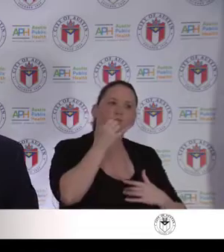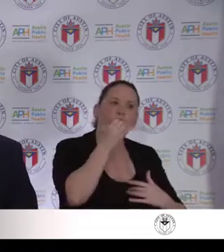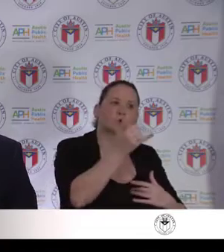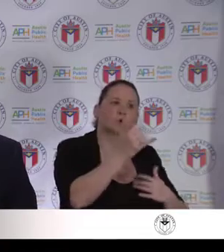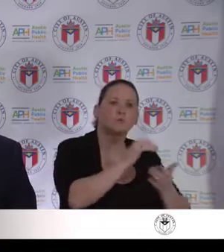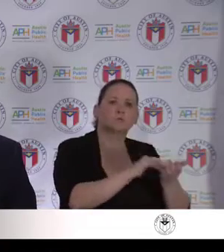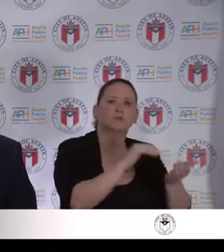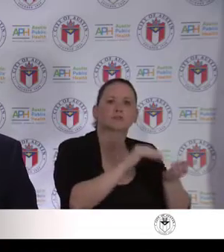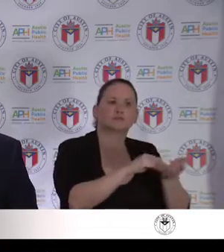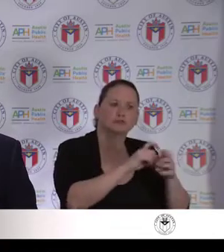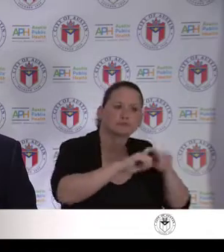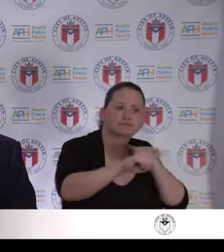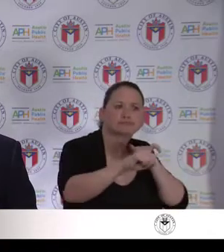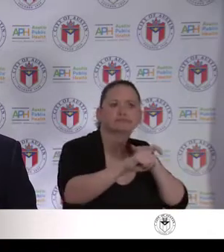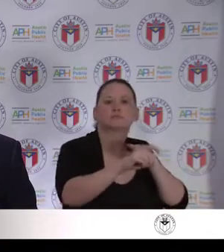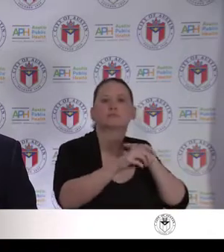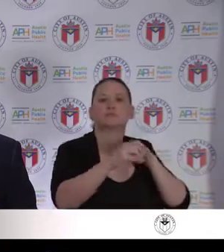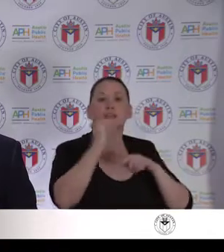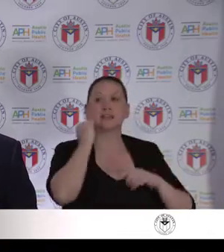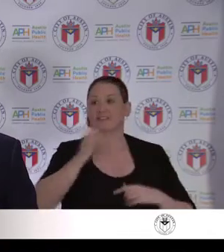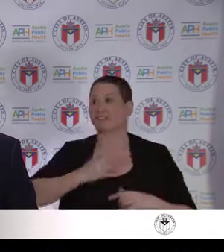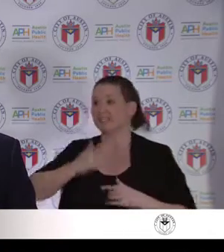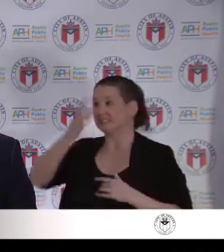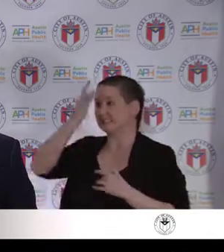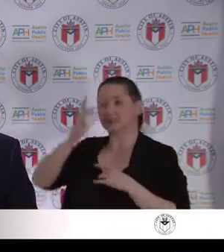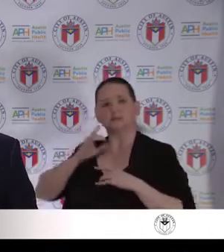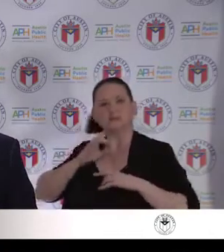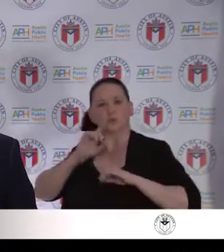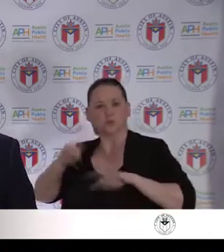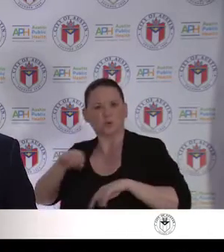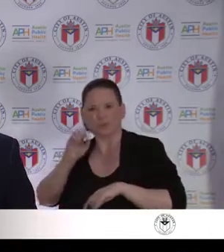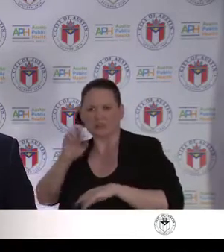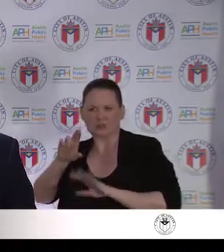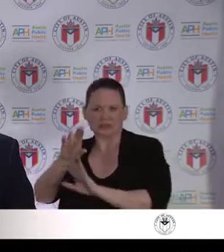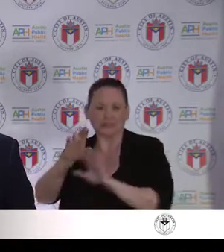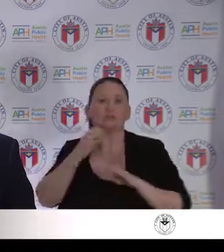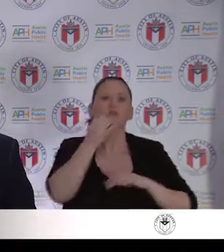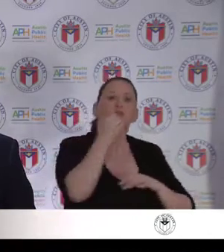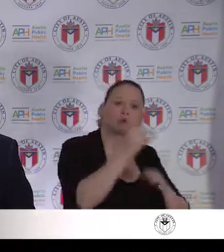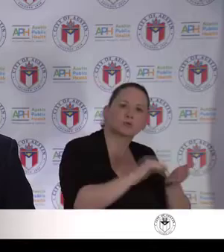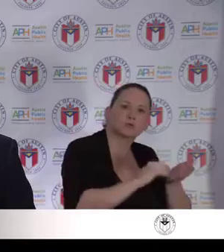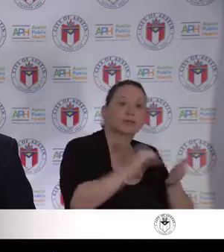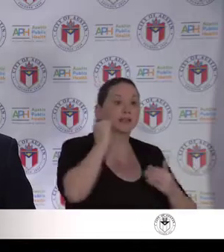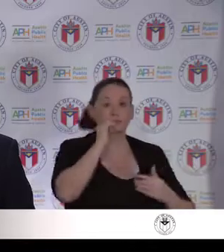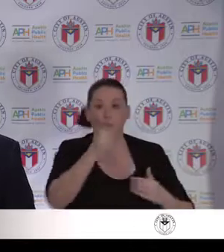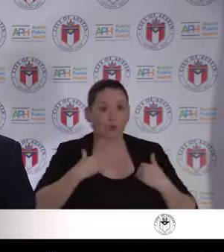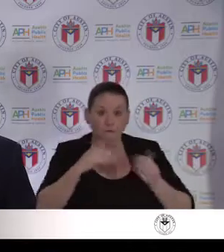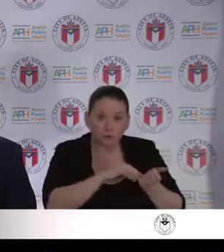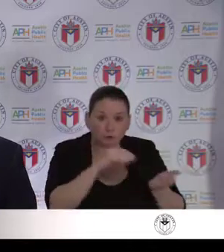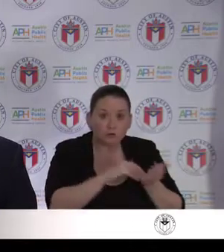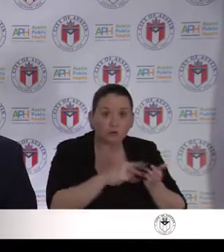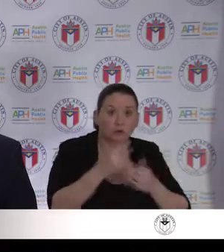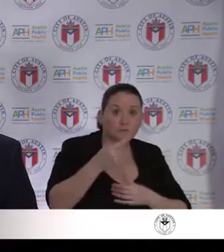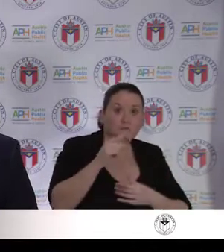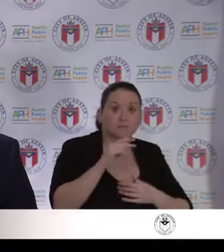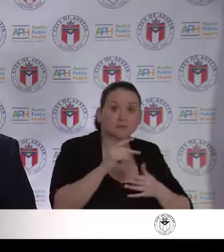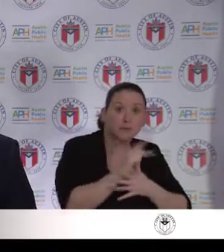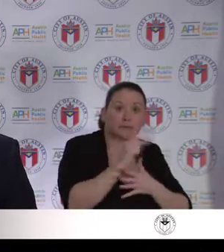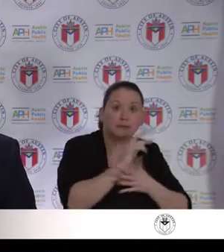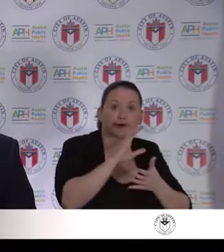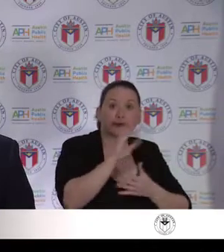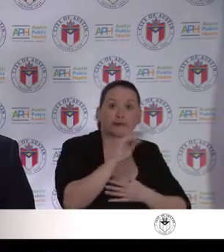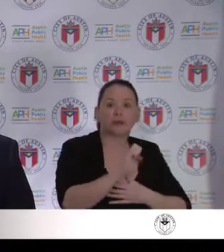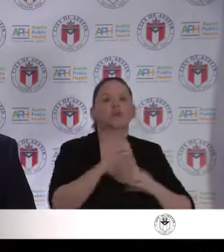to an emergency room. If you don't have a doctor or a personal primary care physician, then call community